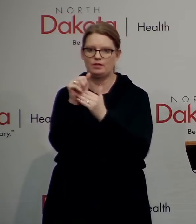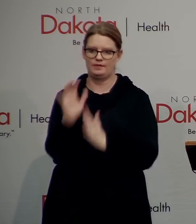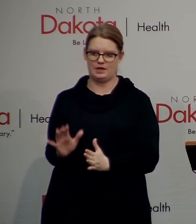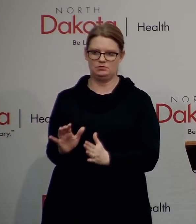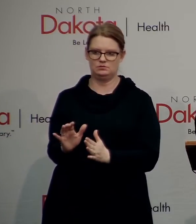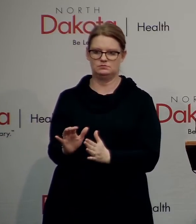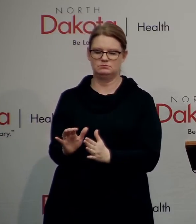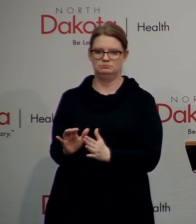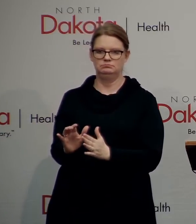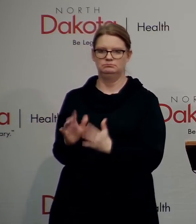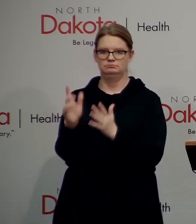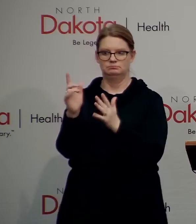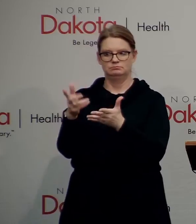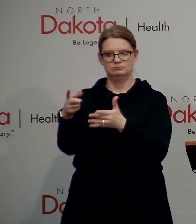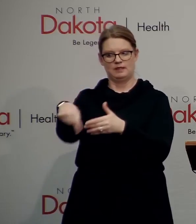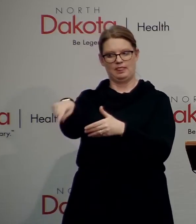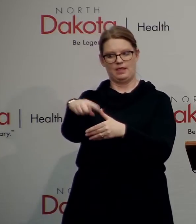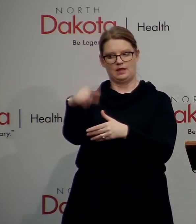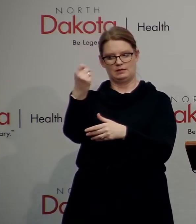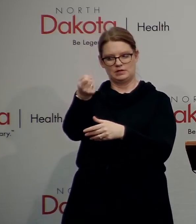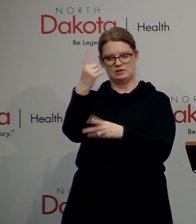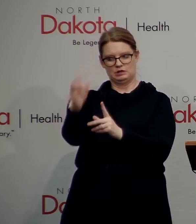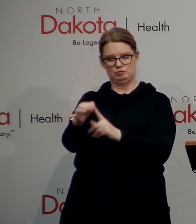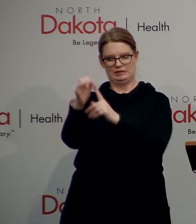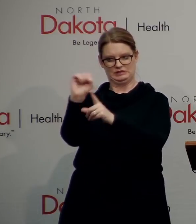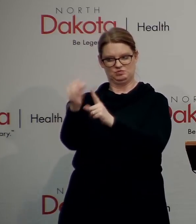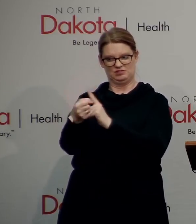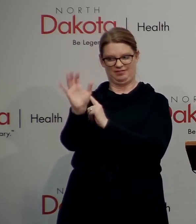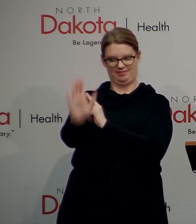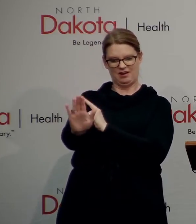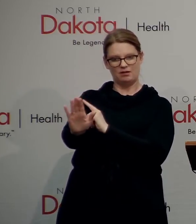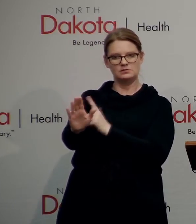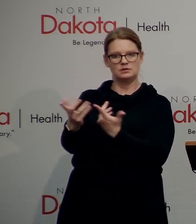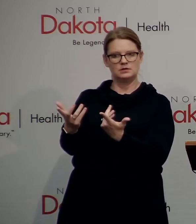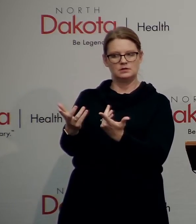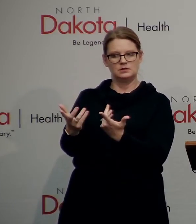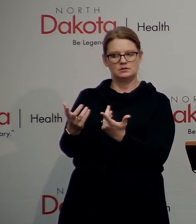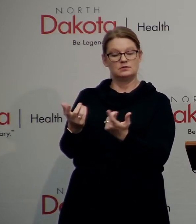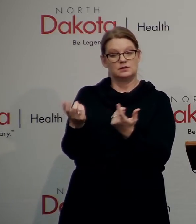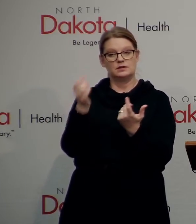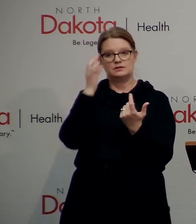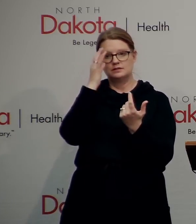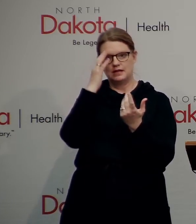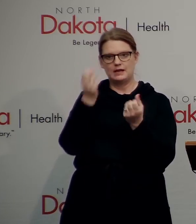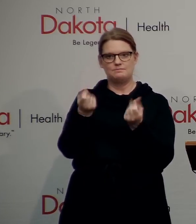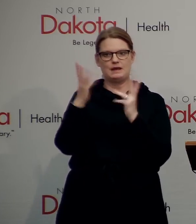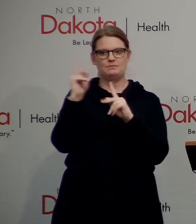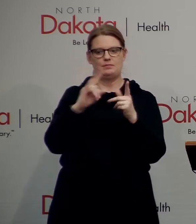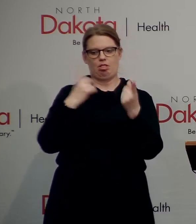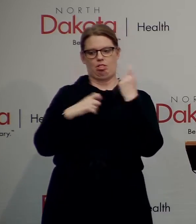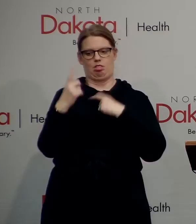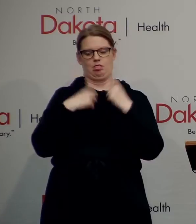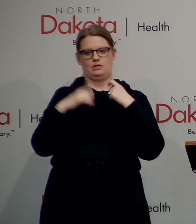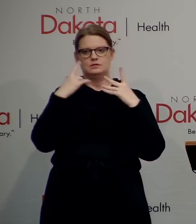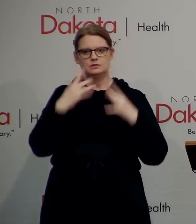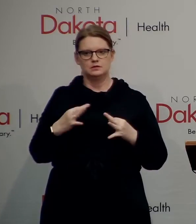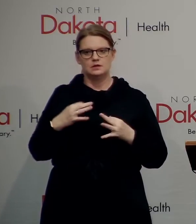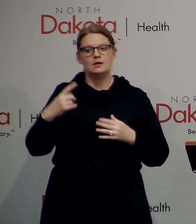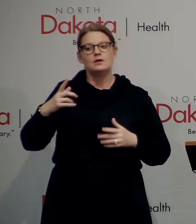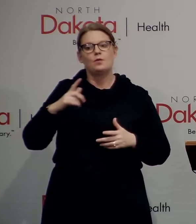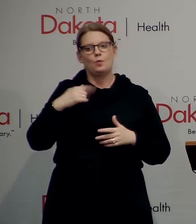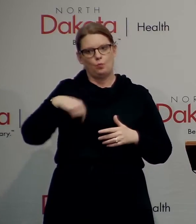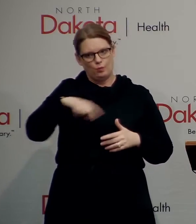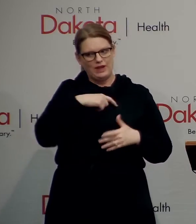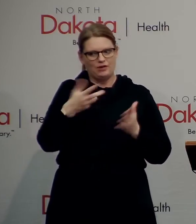and they have the information, they can understand their unique situation. So many people are asking us to make the decision. We're asking local